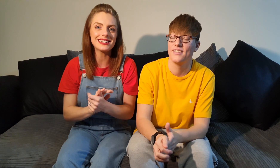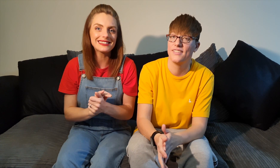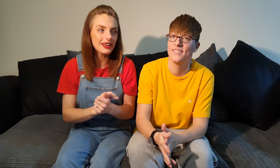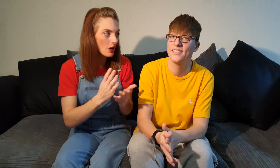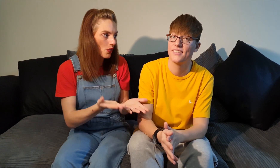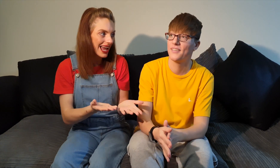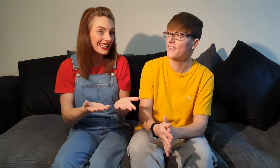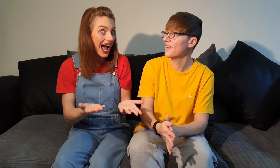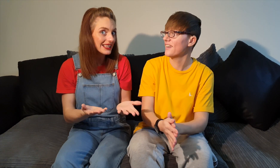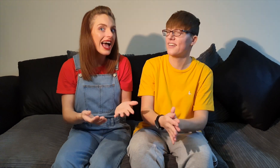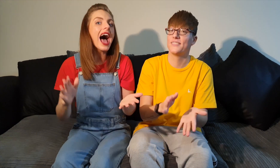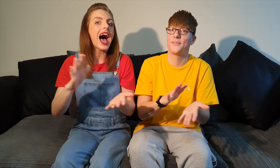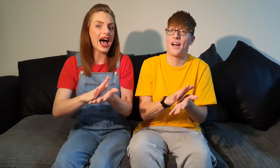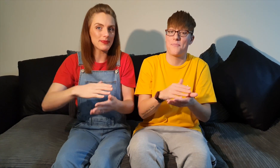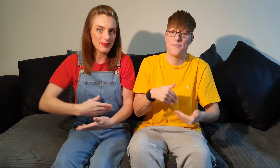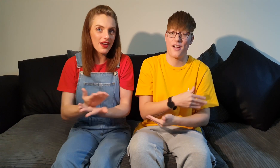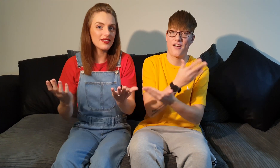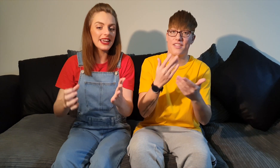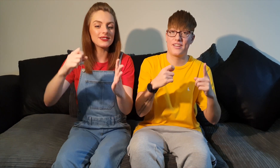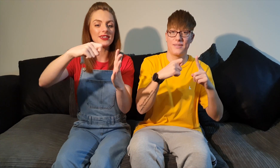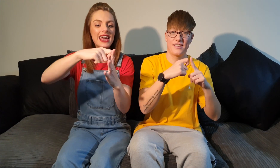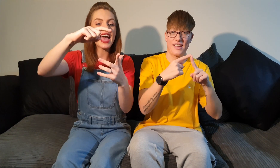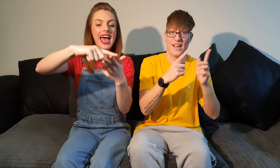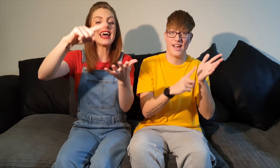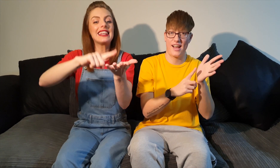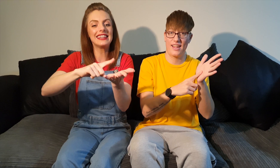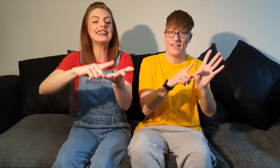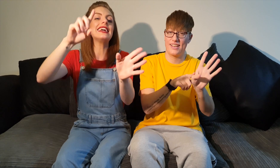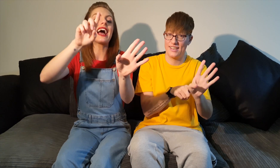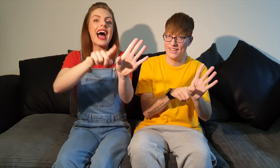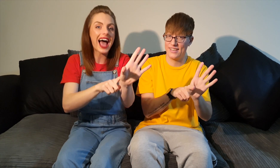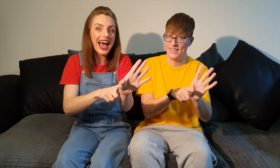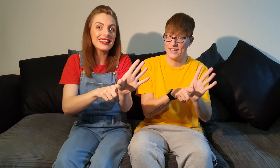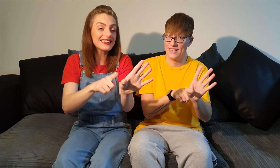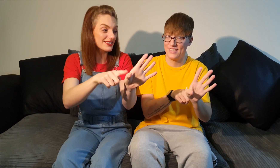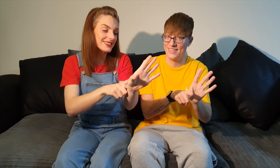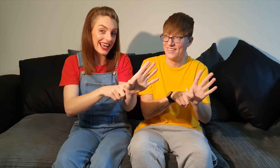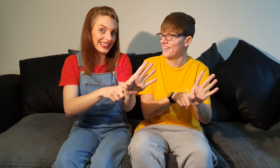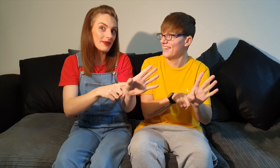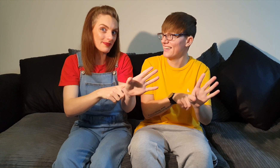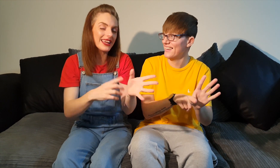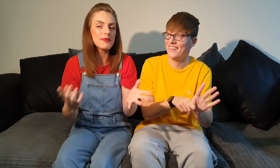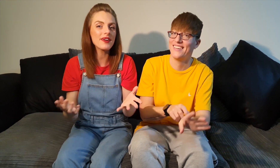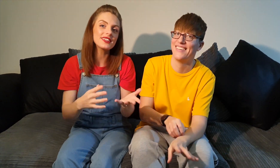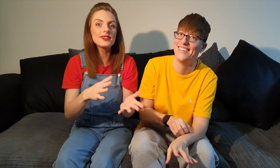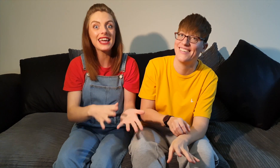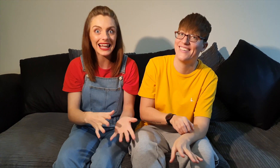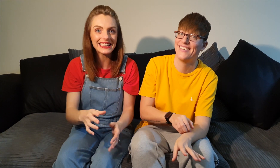it's easier. Or Kelly-Ann, happy birthday to Kelly. and just Kelly it would be. Happy birthday to Kelly,